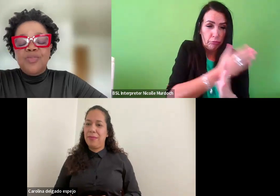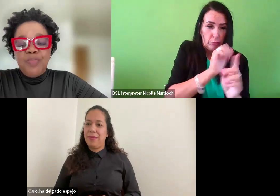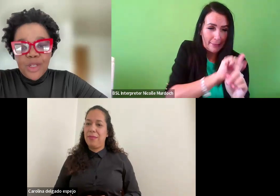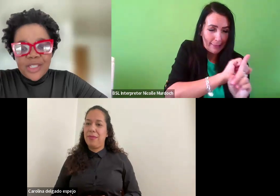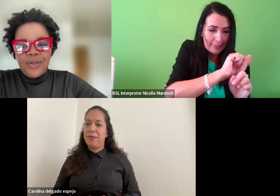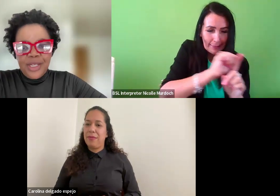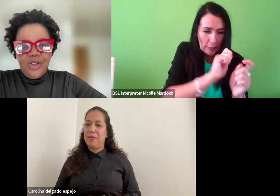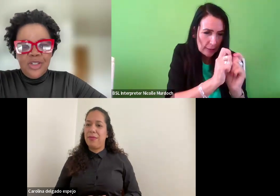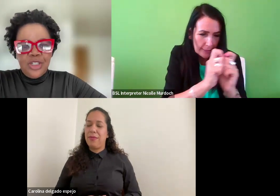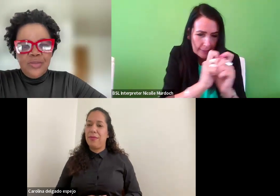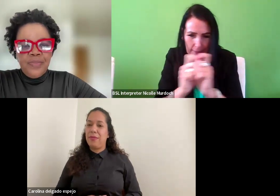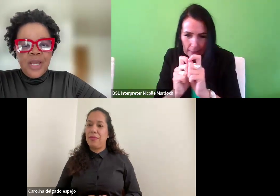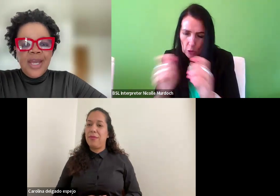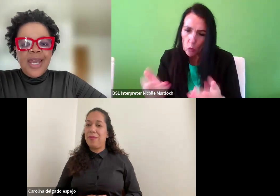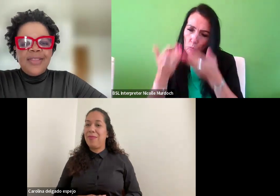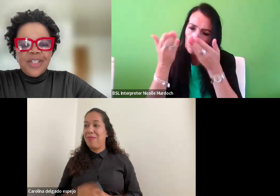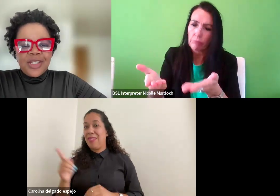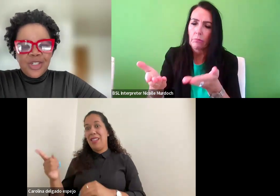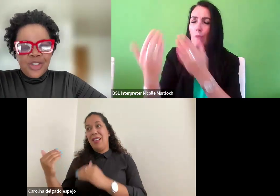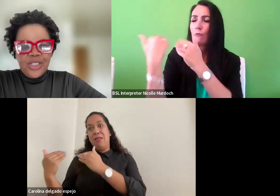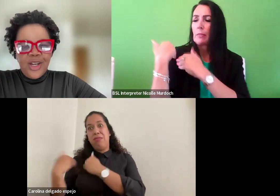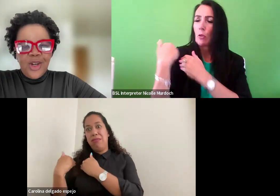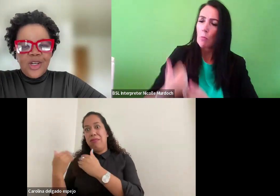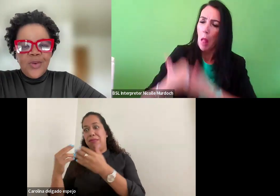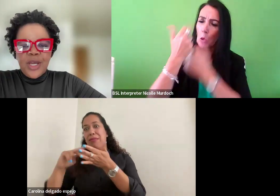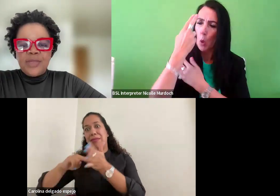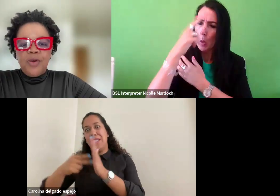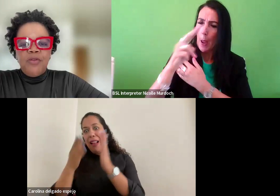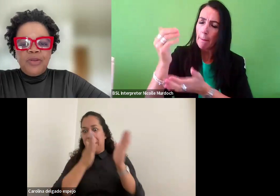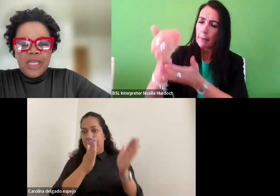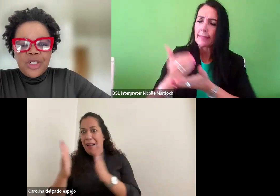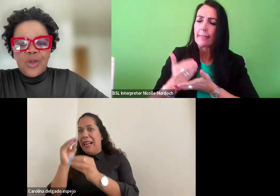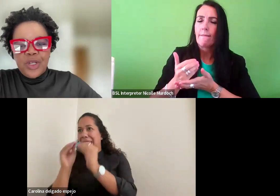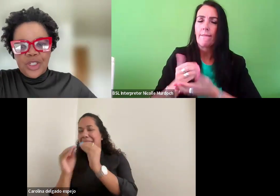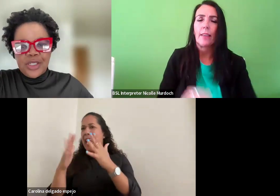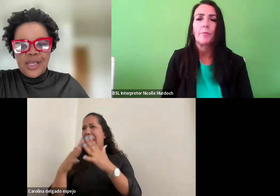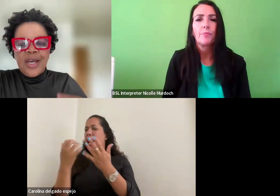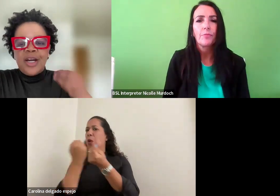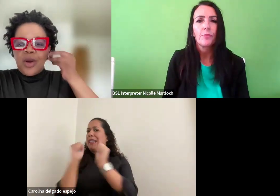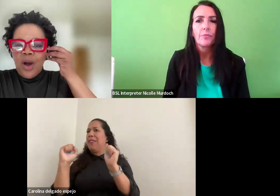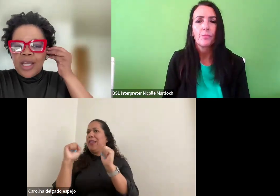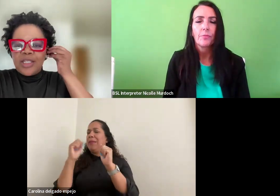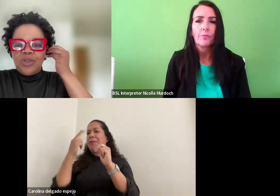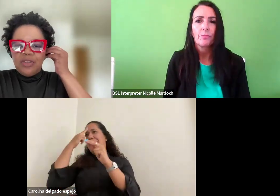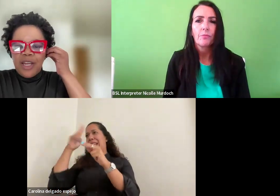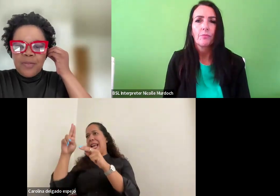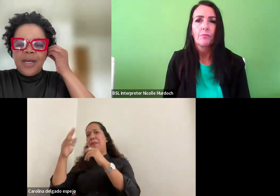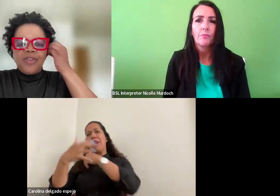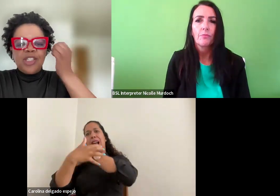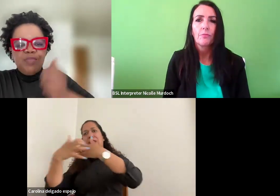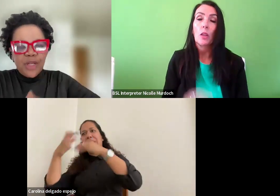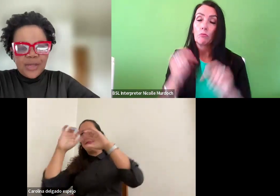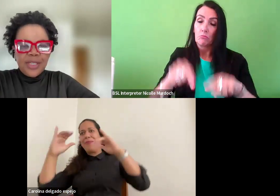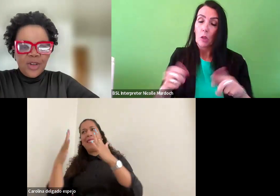becomes responsible technology. In this digital dialogue, we explore foundational questions required to